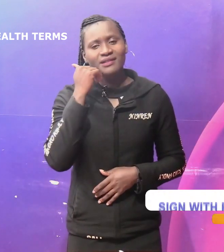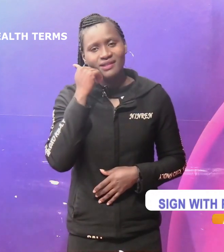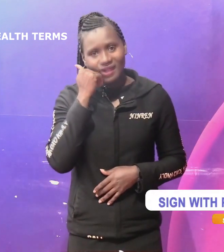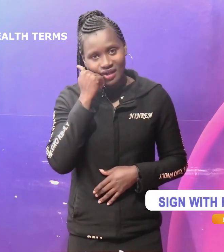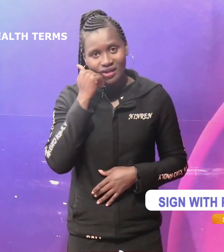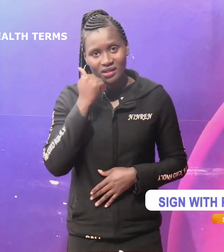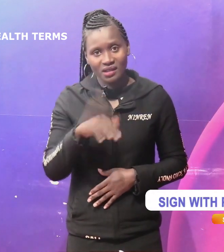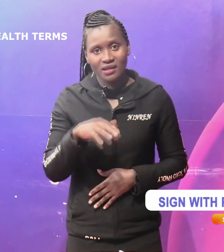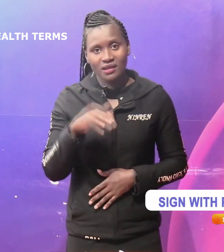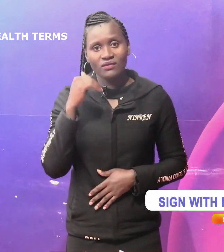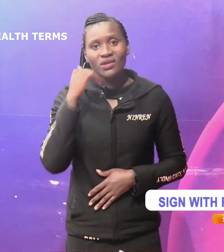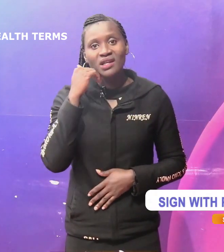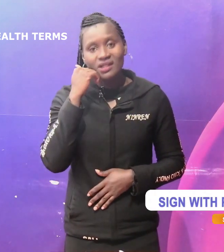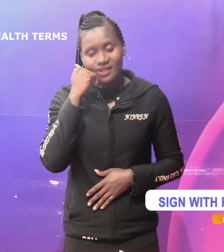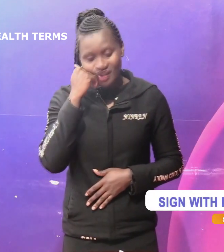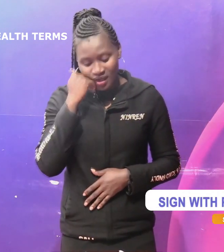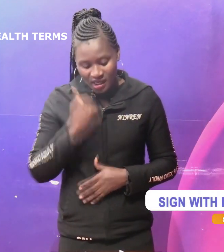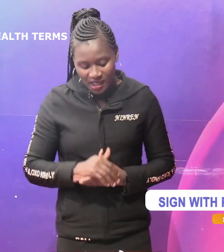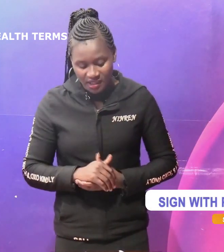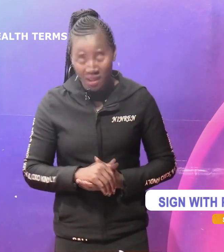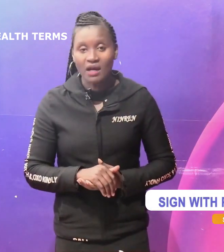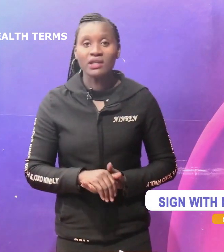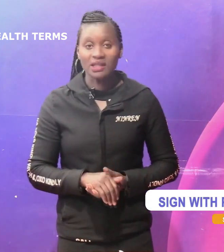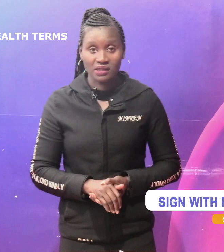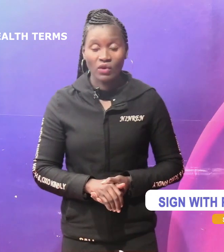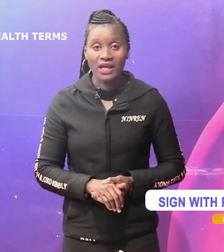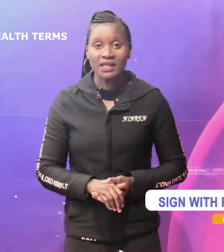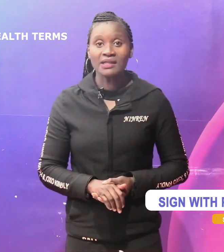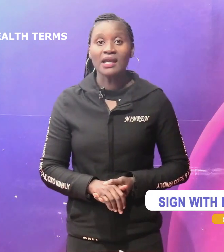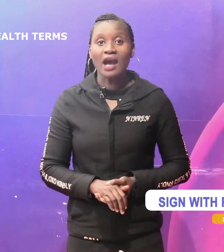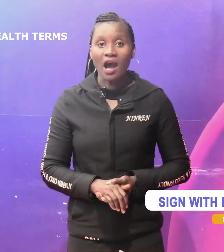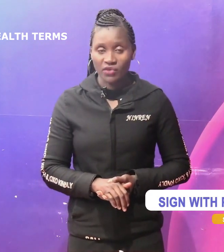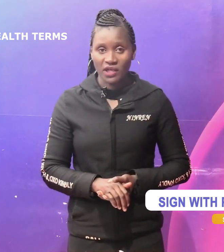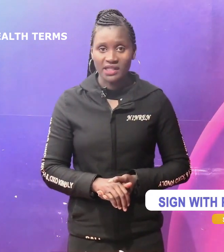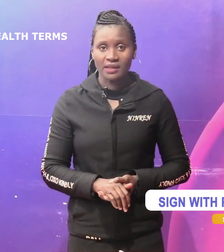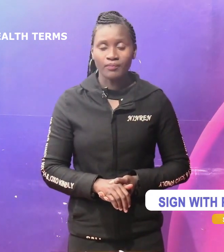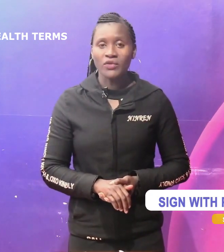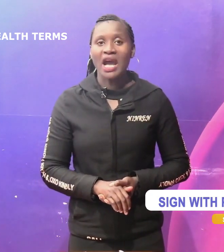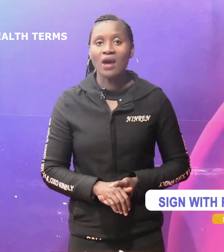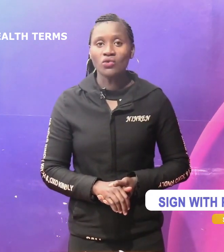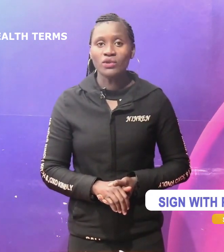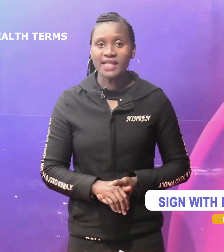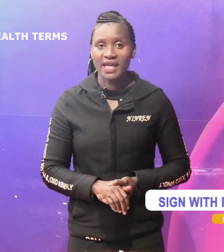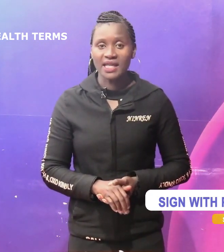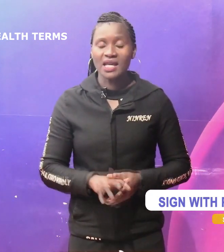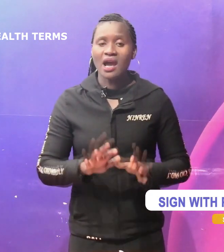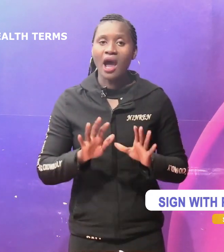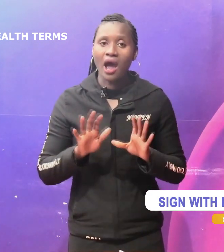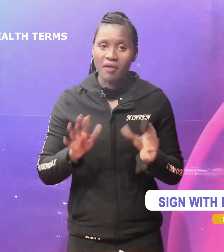sick, very sick. And then our next word is ambulance. How do we sign